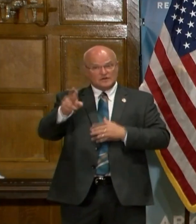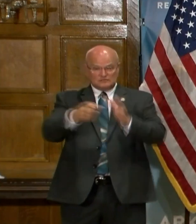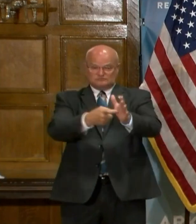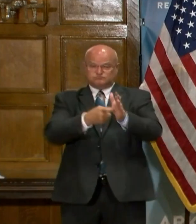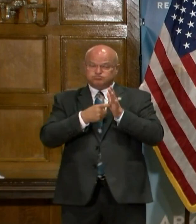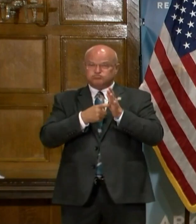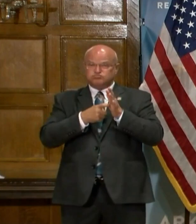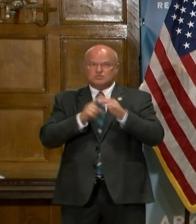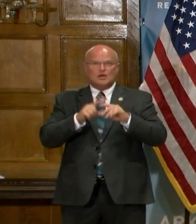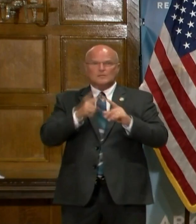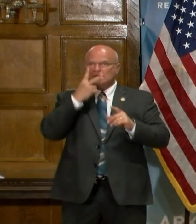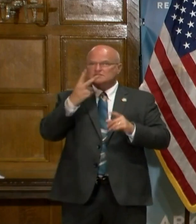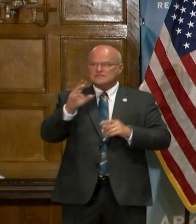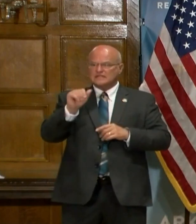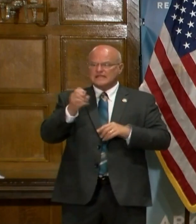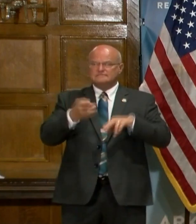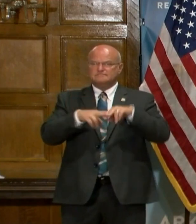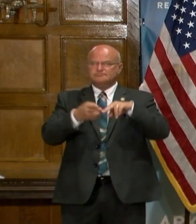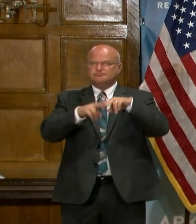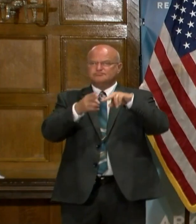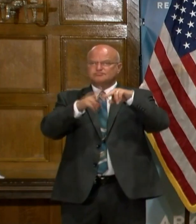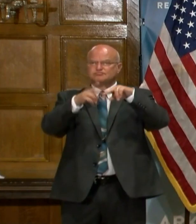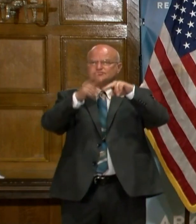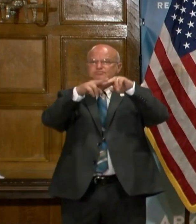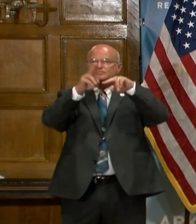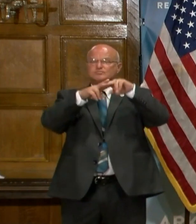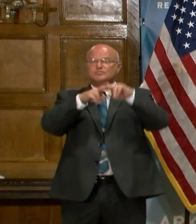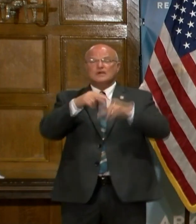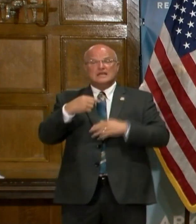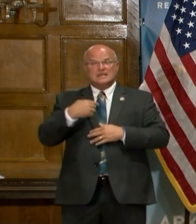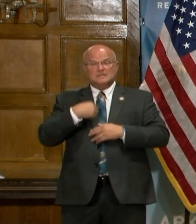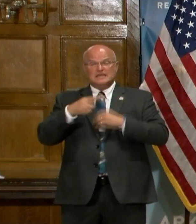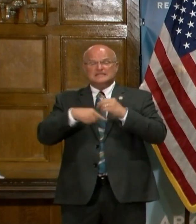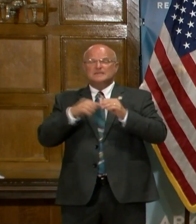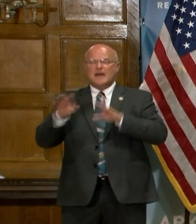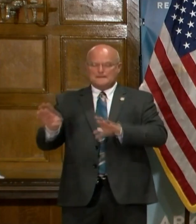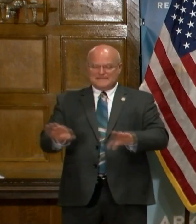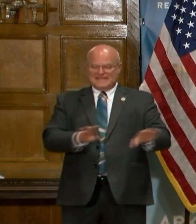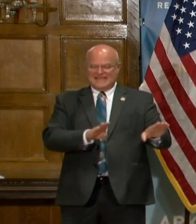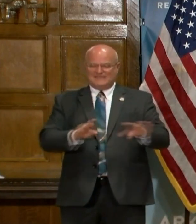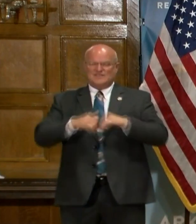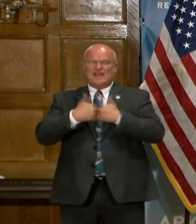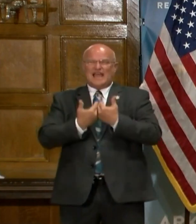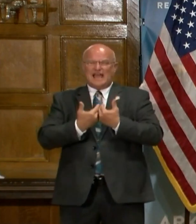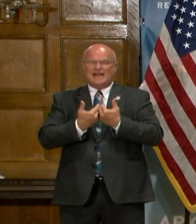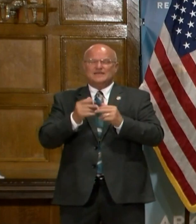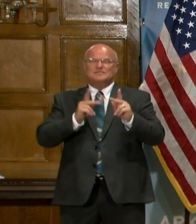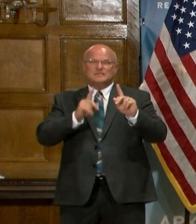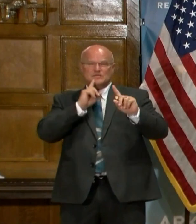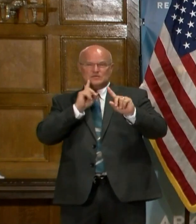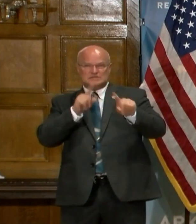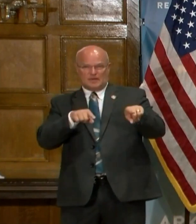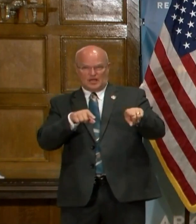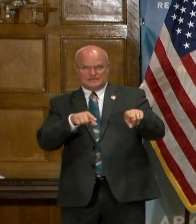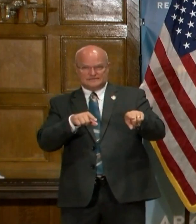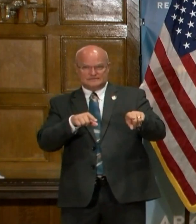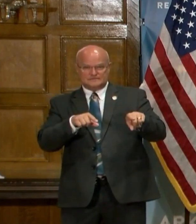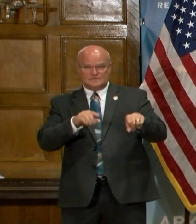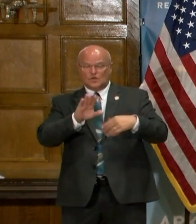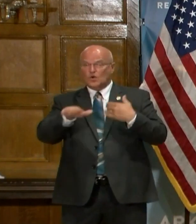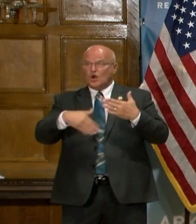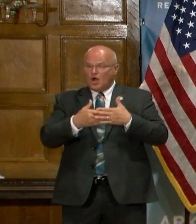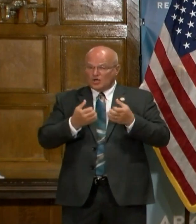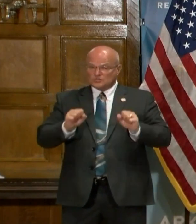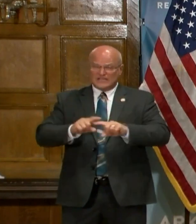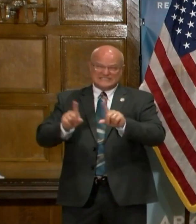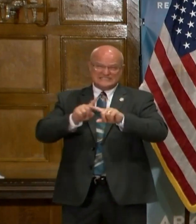Rock, and yet you see the cases going up. To me, it is about behavior and how do you get people to respond to that. We're all